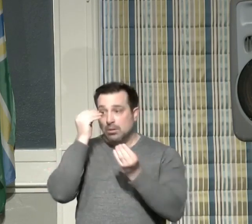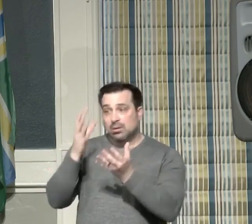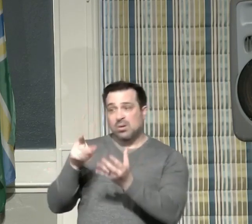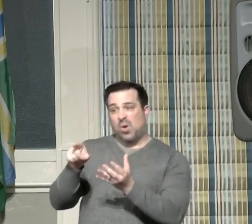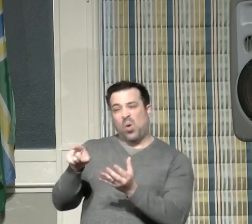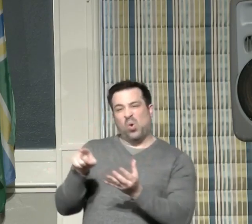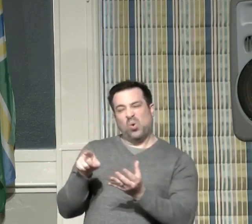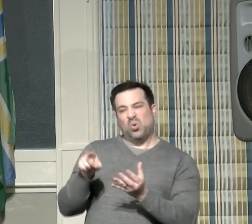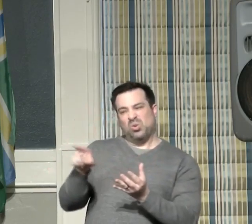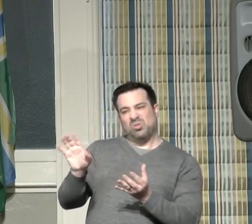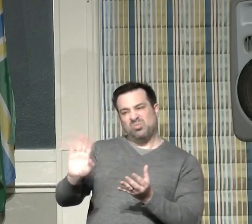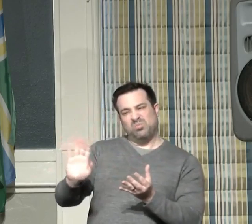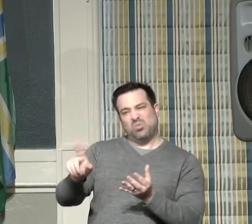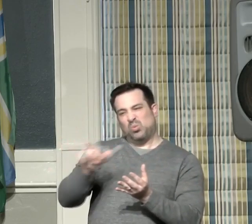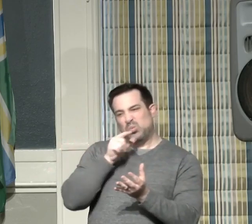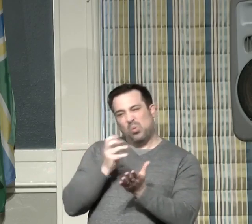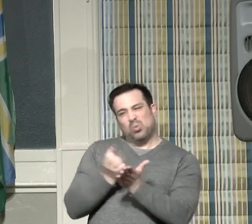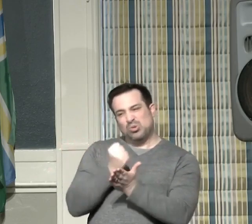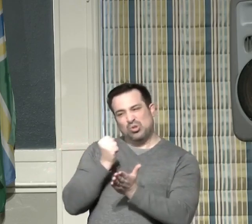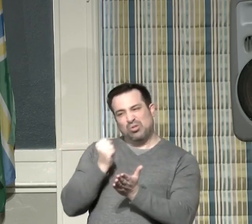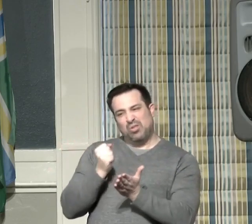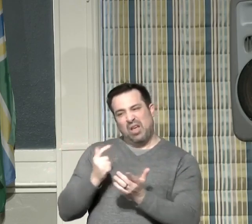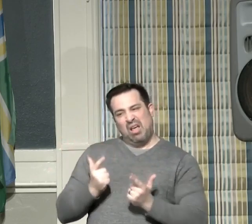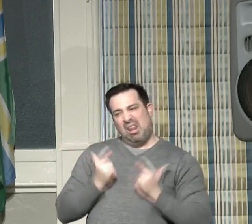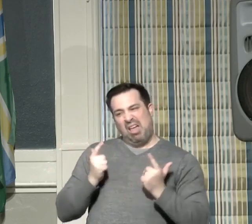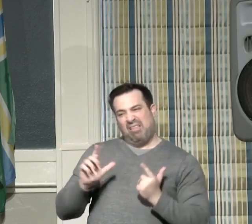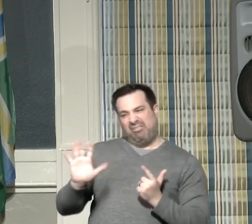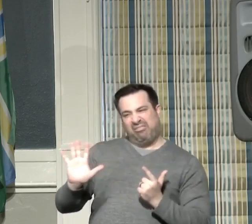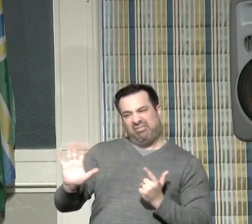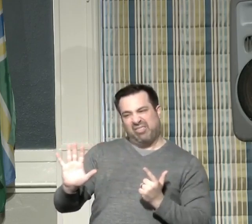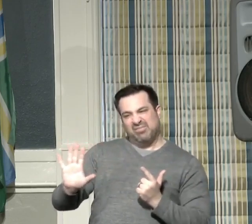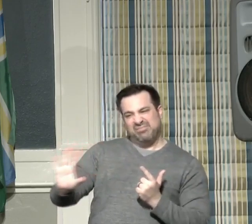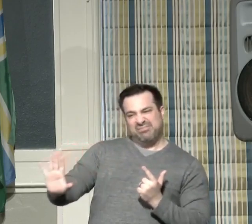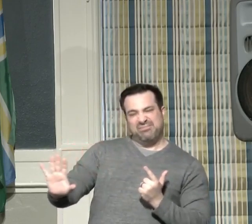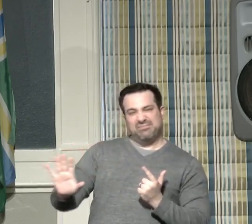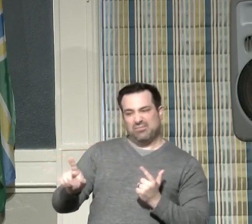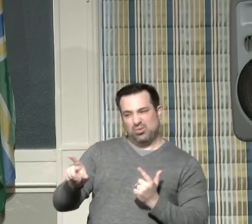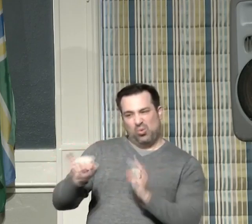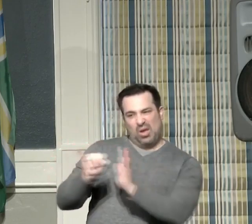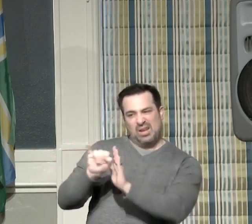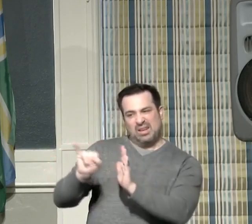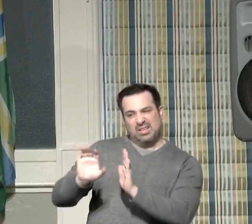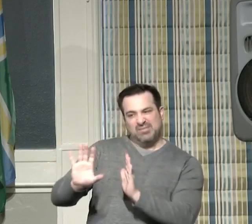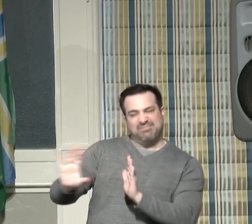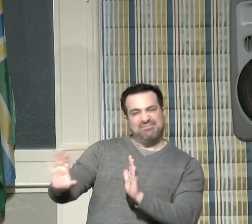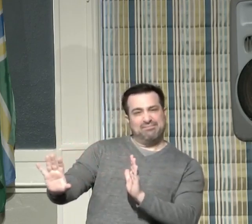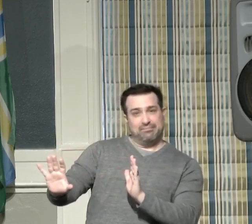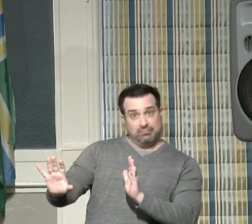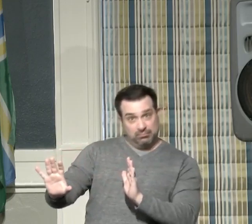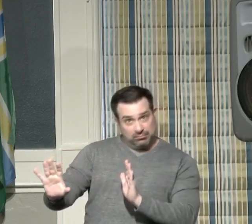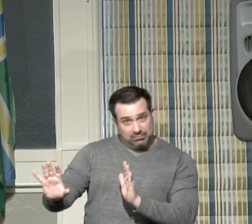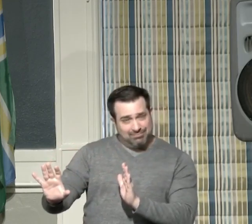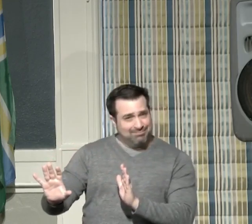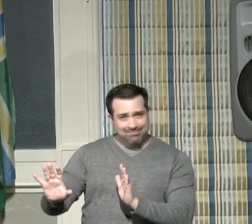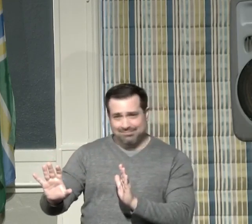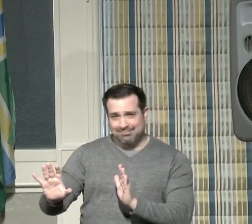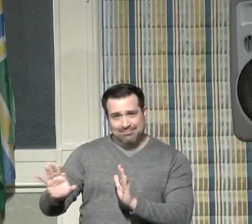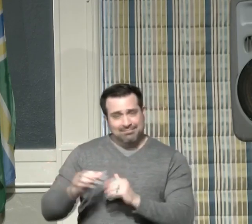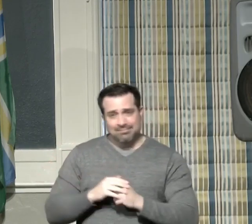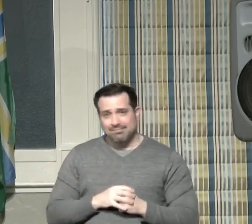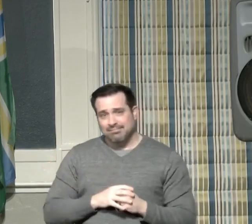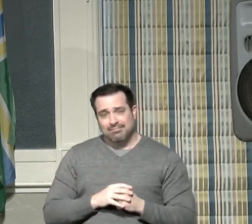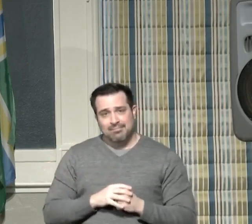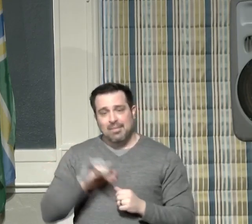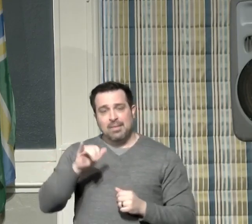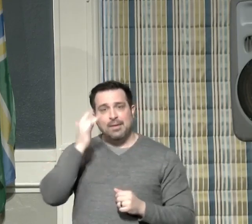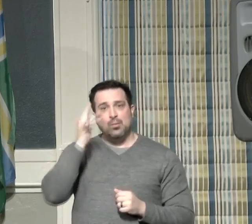don't deserve to have a life because of whatever your identity happens to be. This is